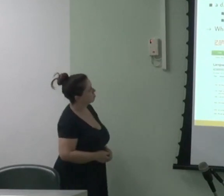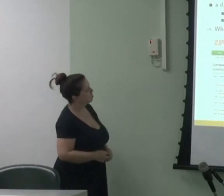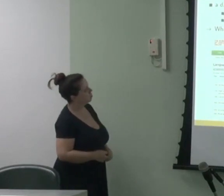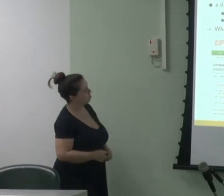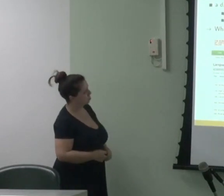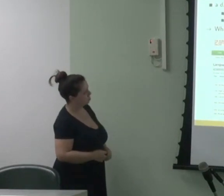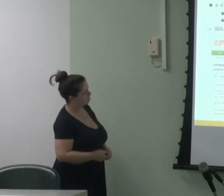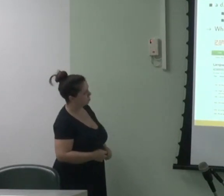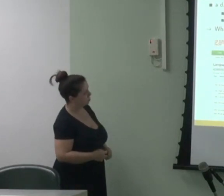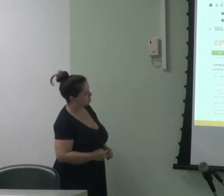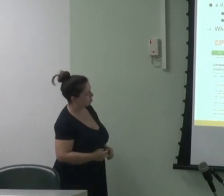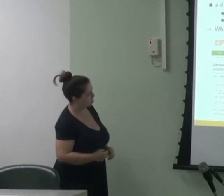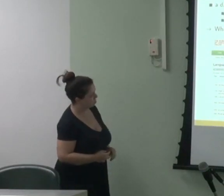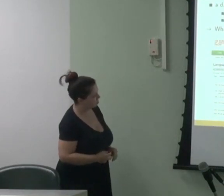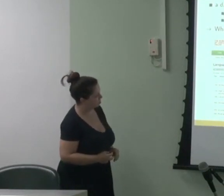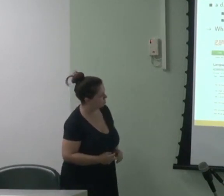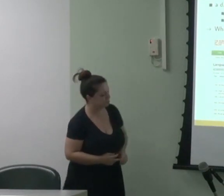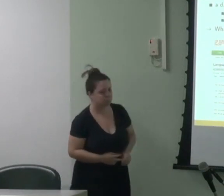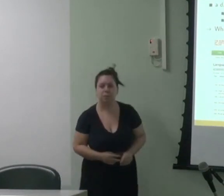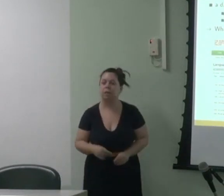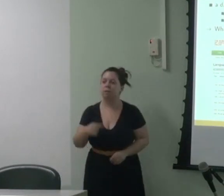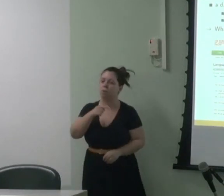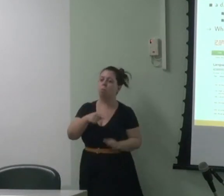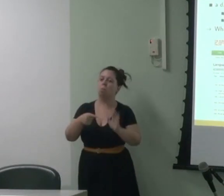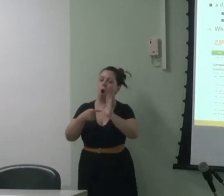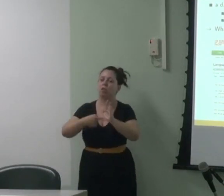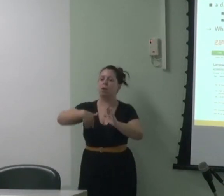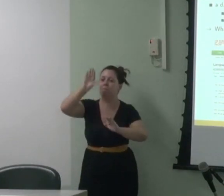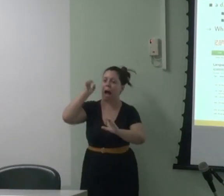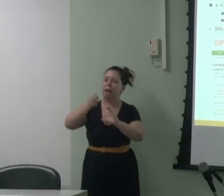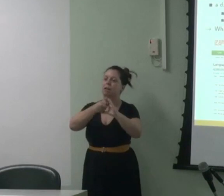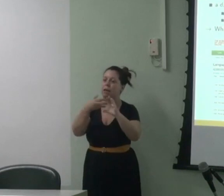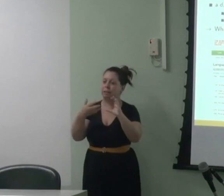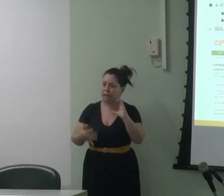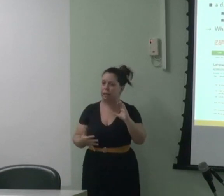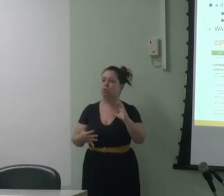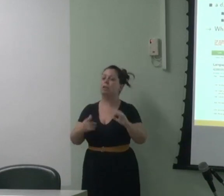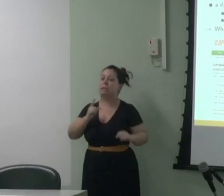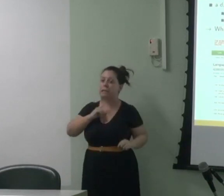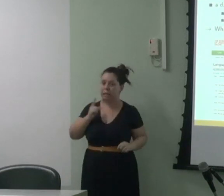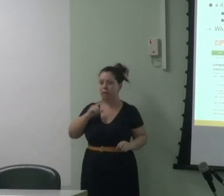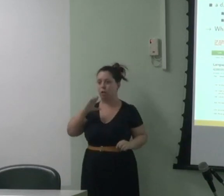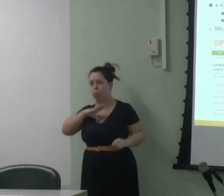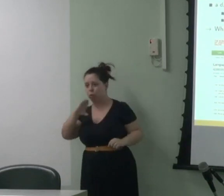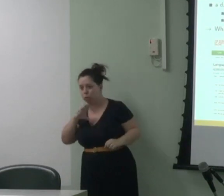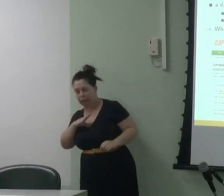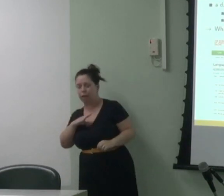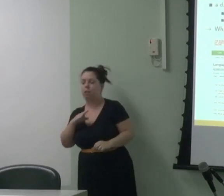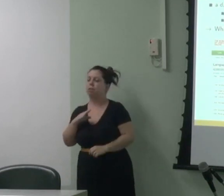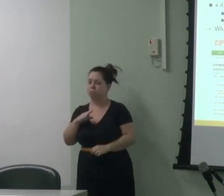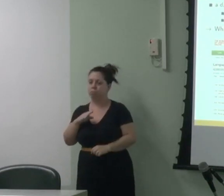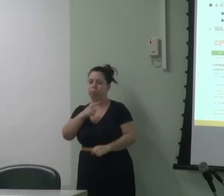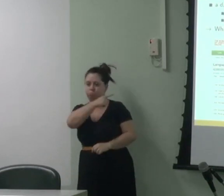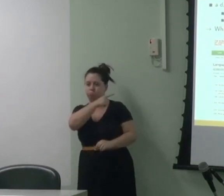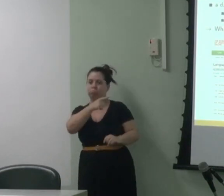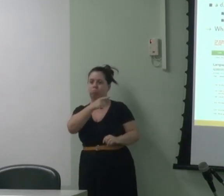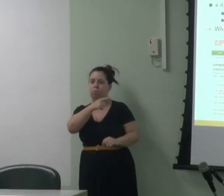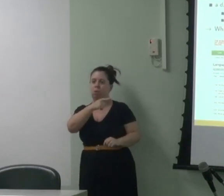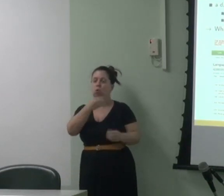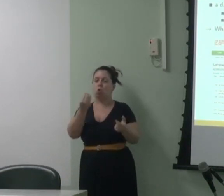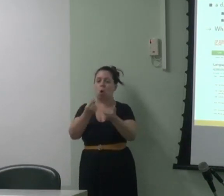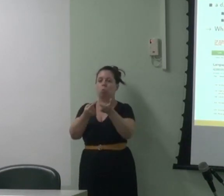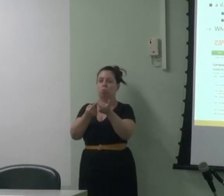are some 50 more features telling us how Portuguese expresses